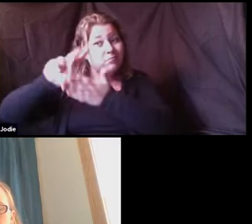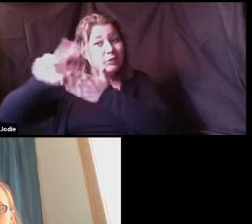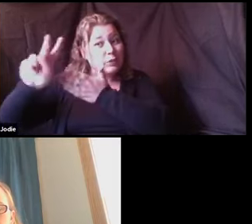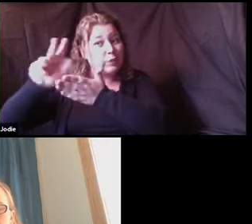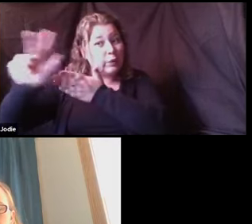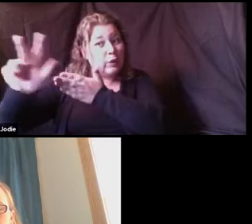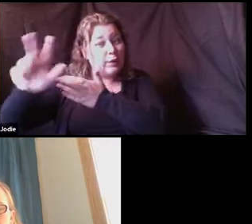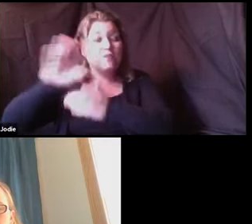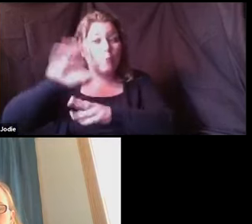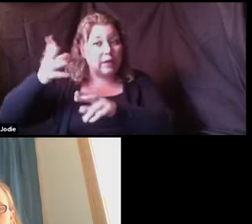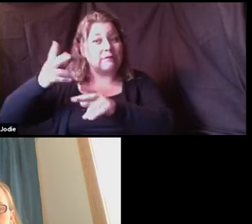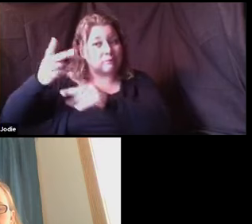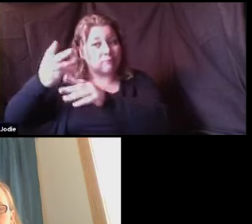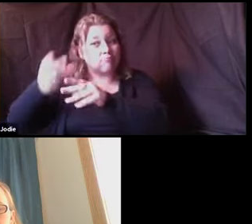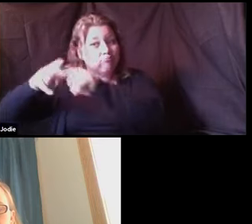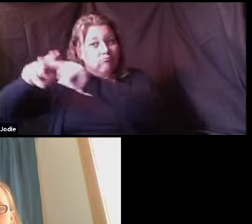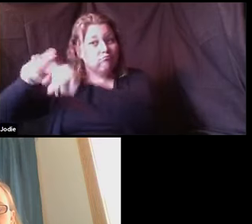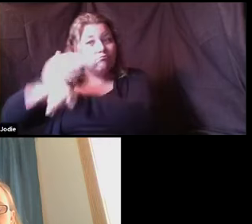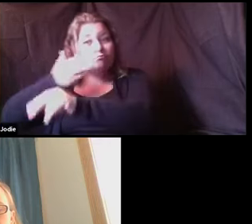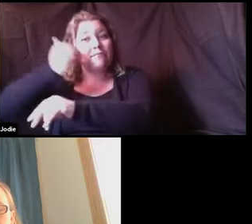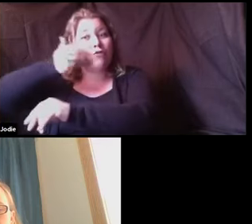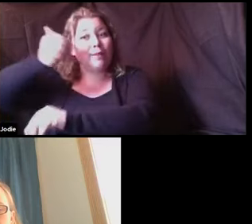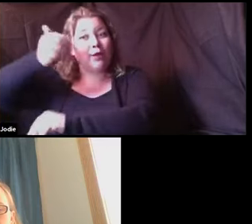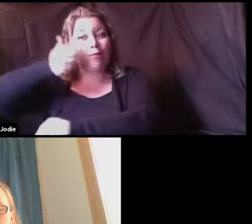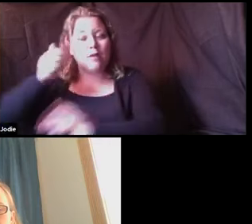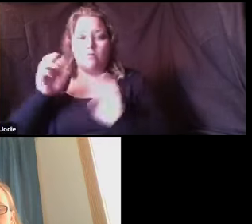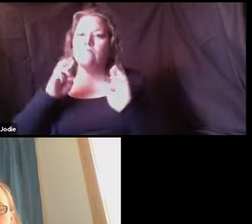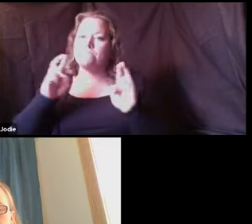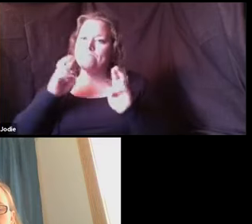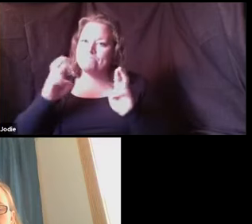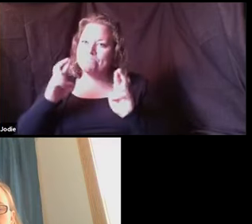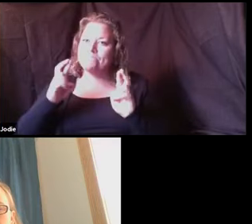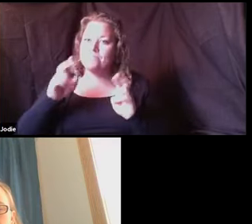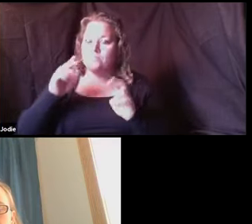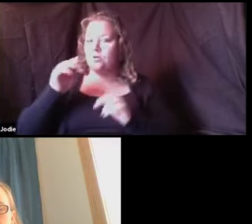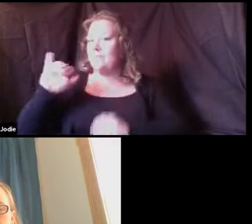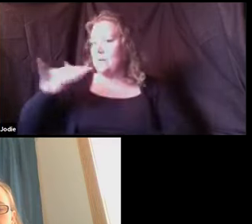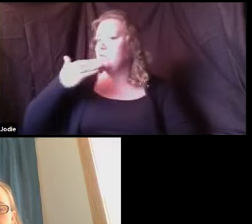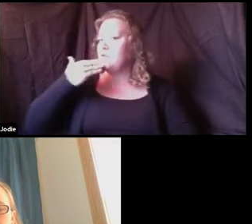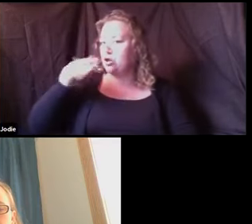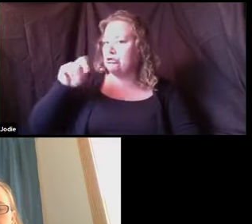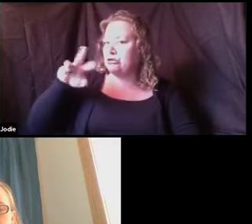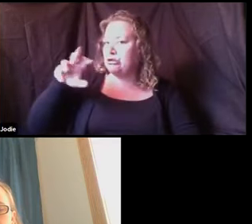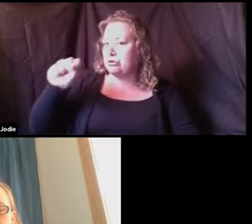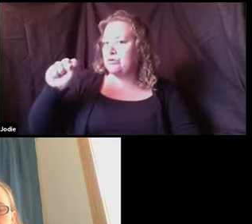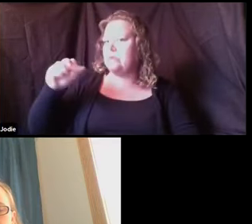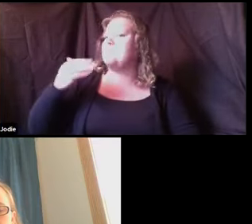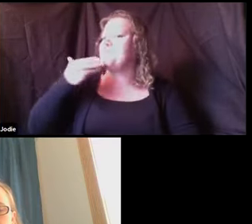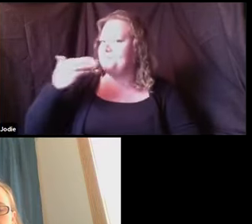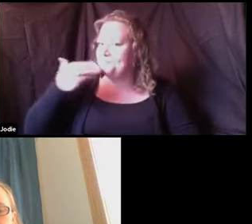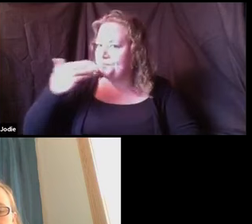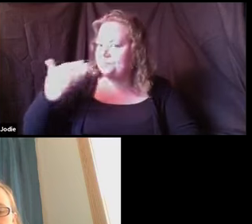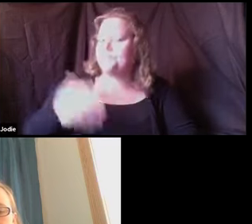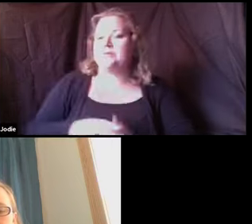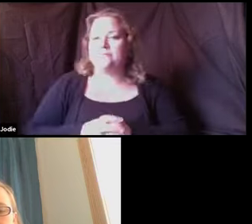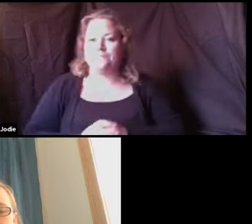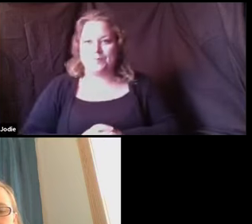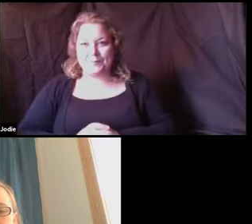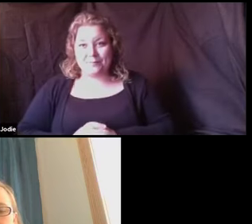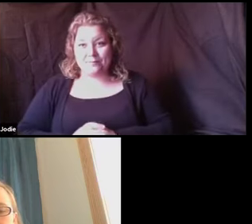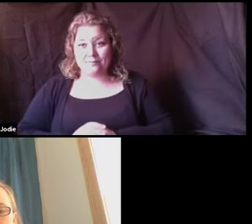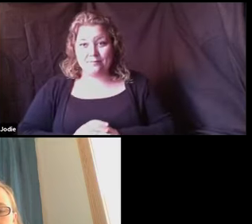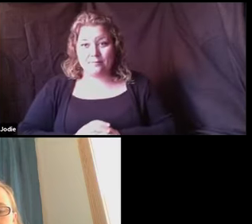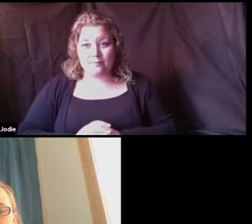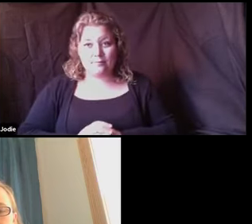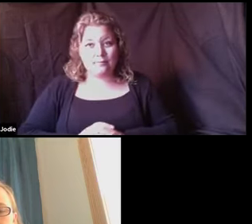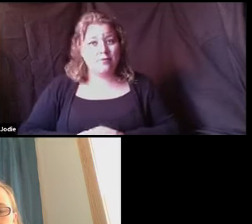I'm hopeful in that regard as well. I think we all needed some good news. So I think that is really good news. So